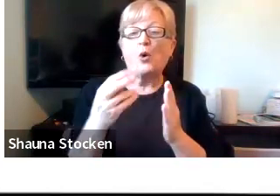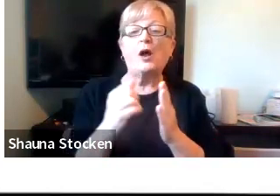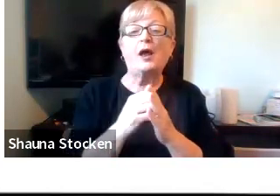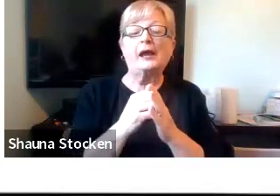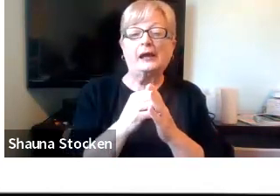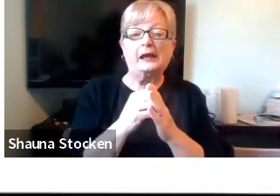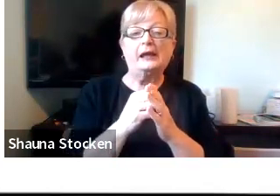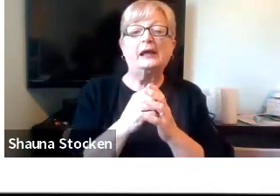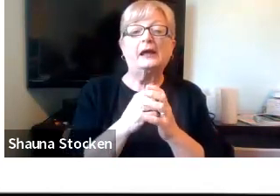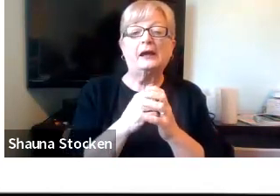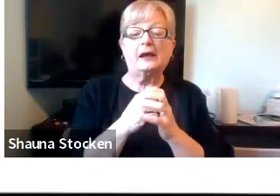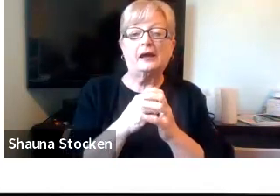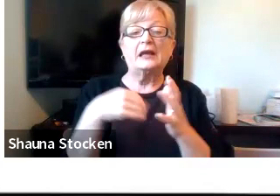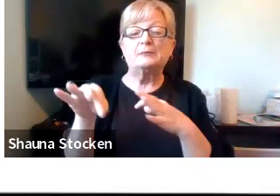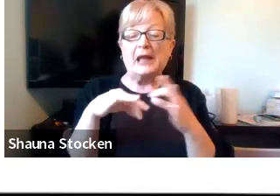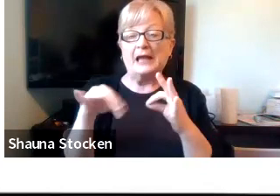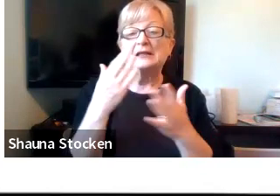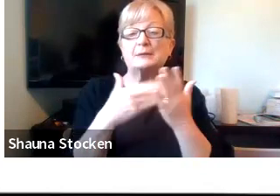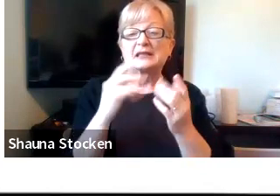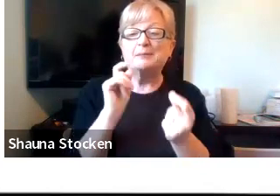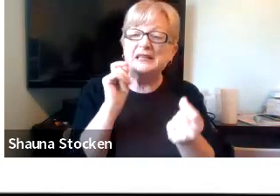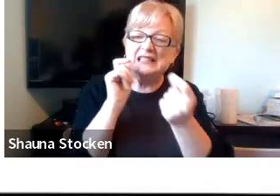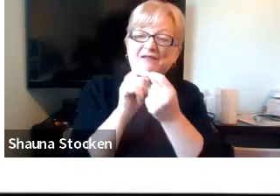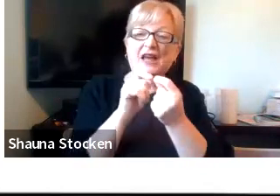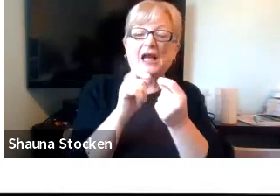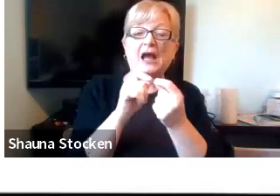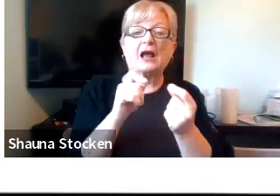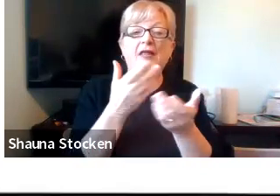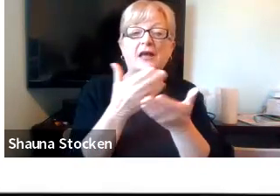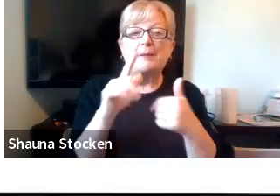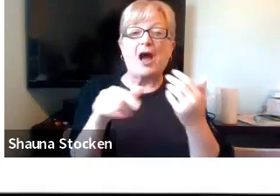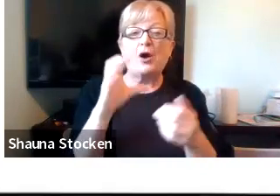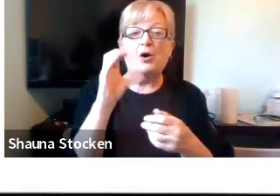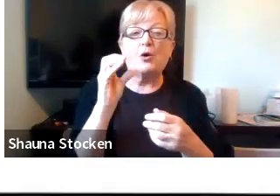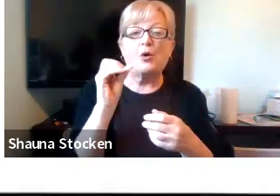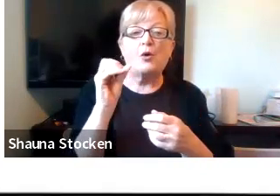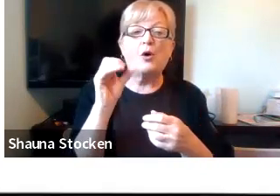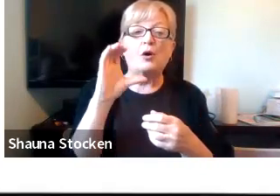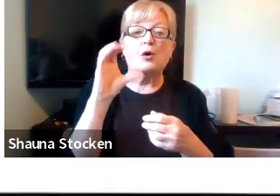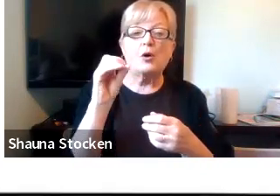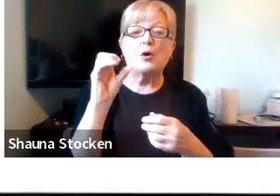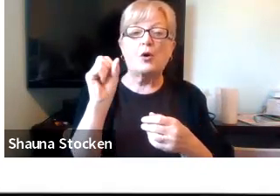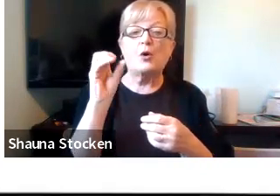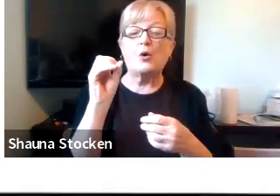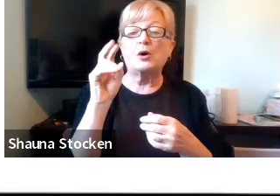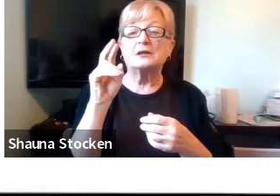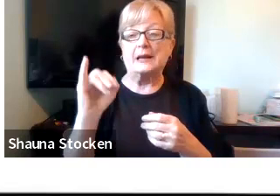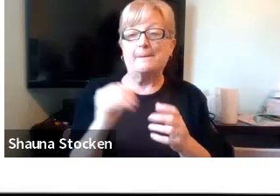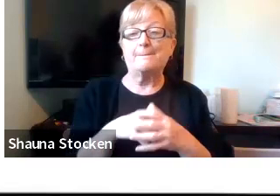gives some specific details about the oven. So I'm going to stop screen share so I can pull that video up.